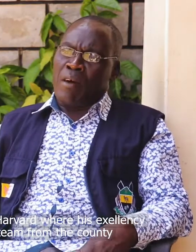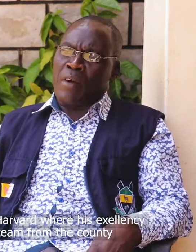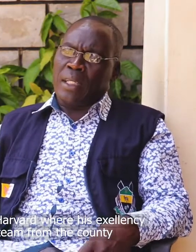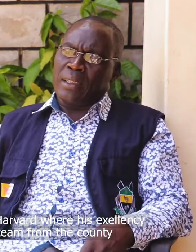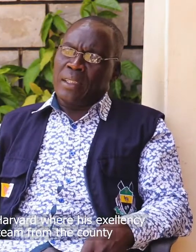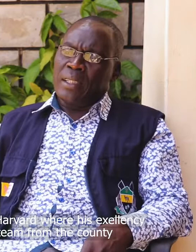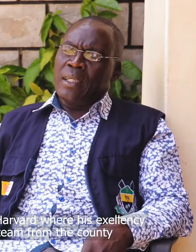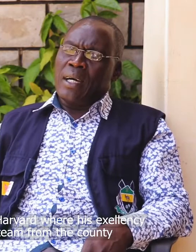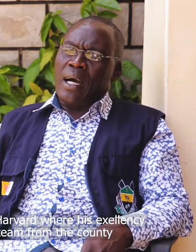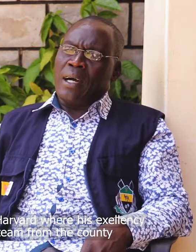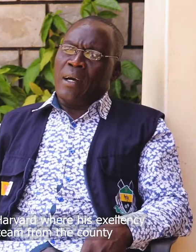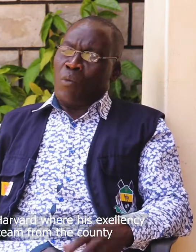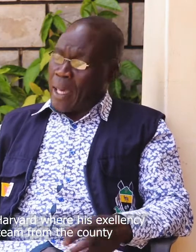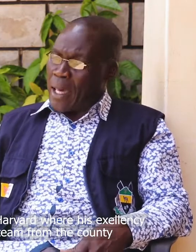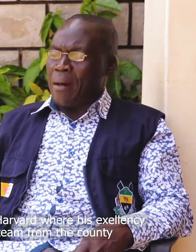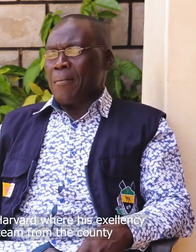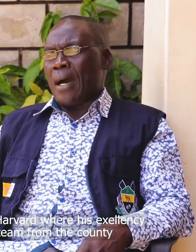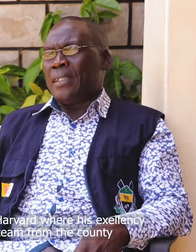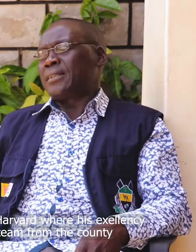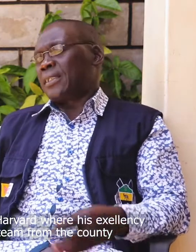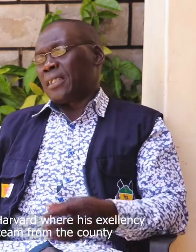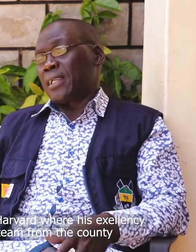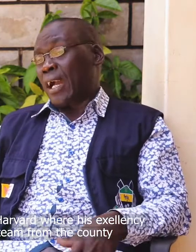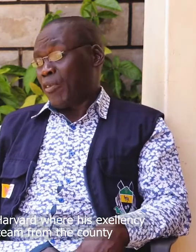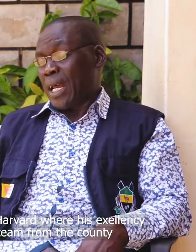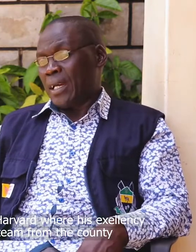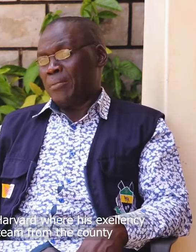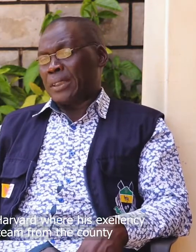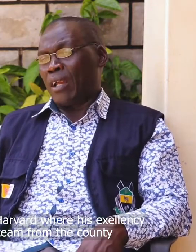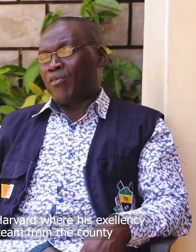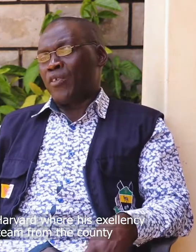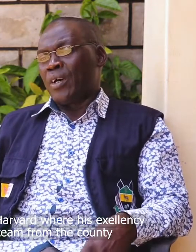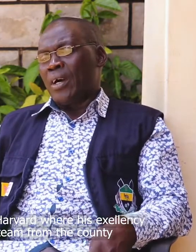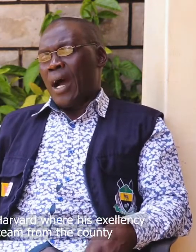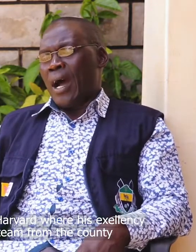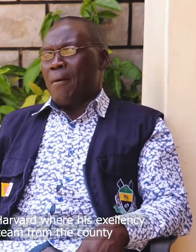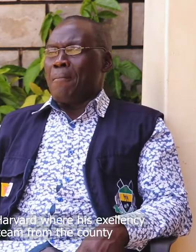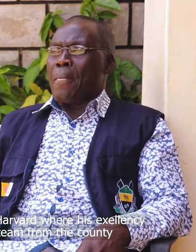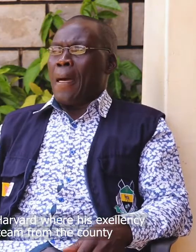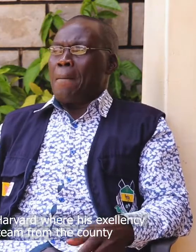back in Harvard, where His Excellency the Governor himself